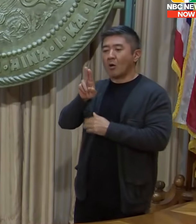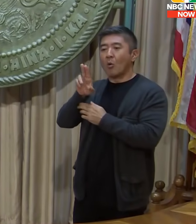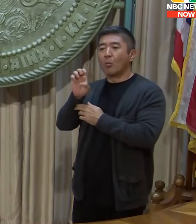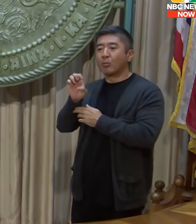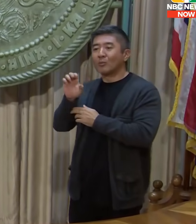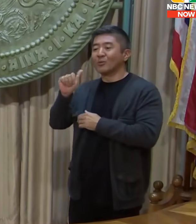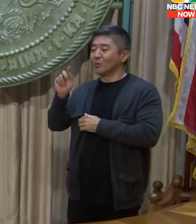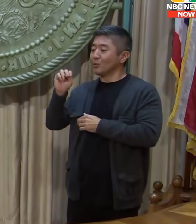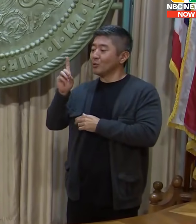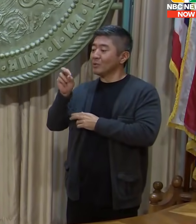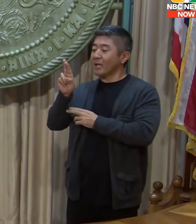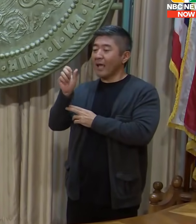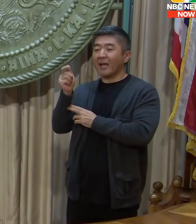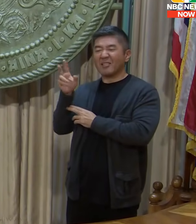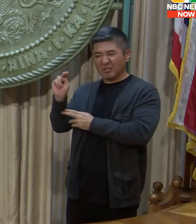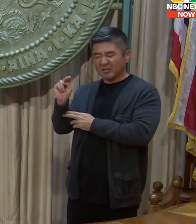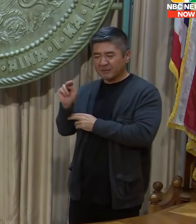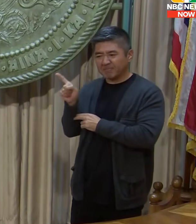speaker.